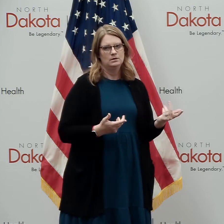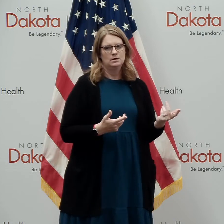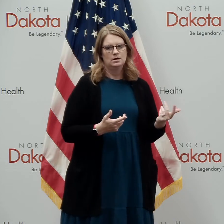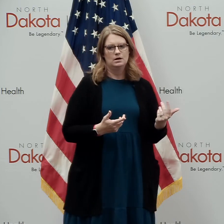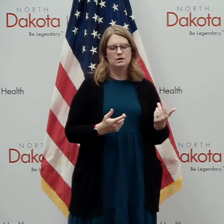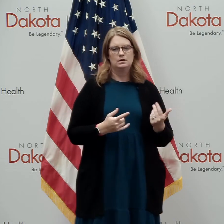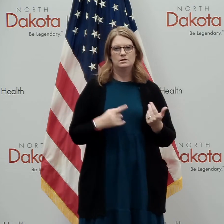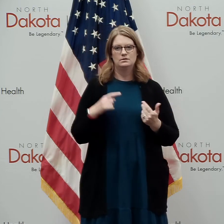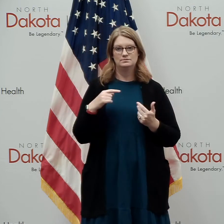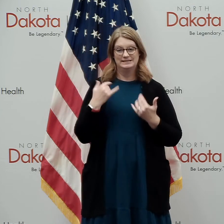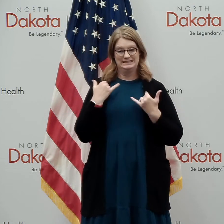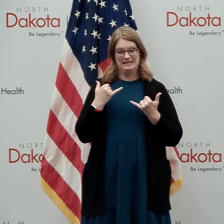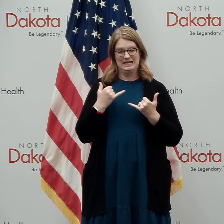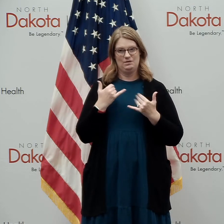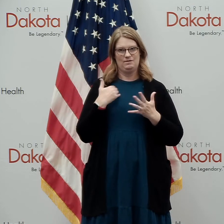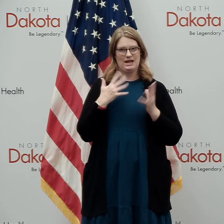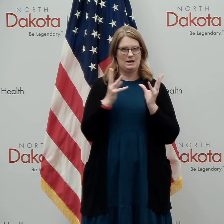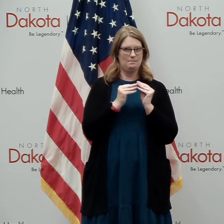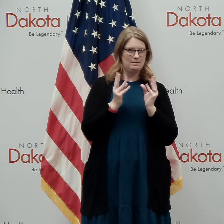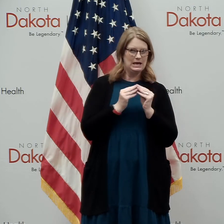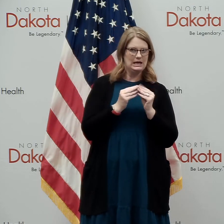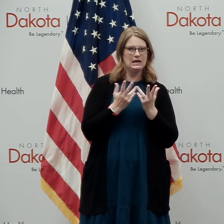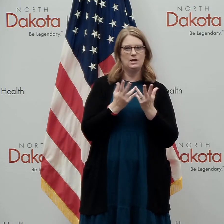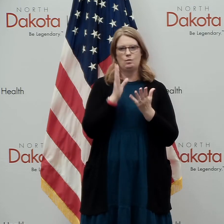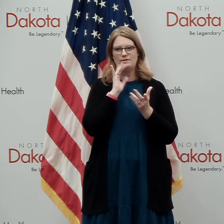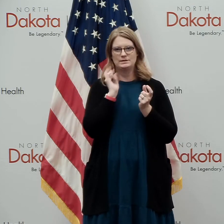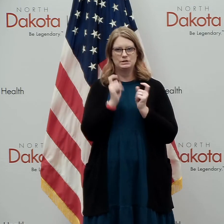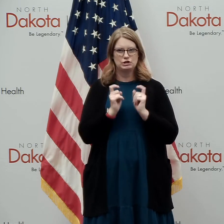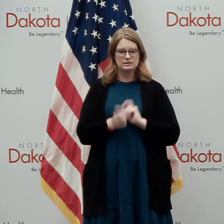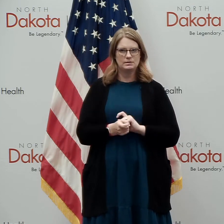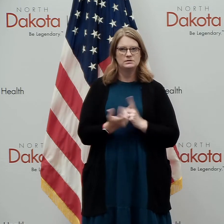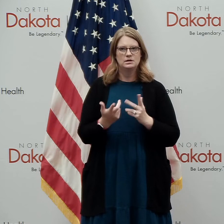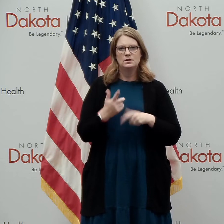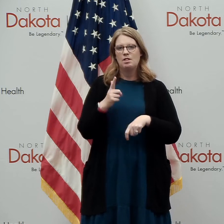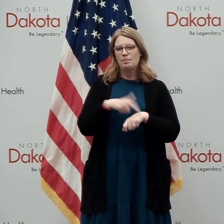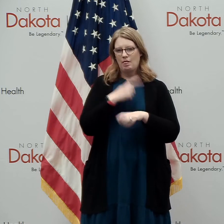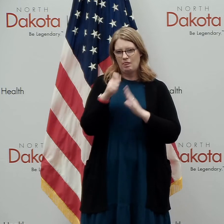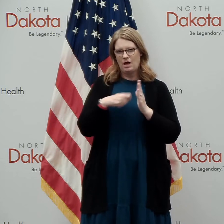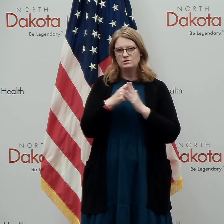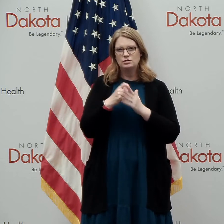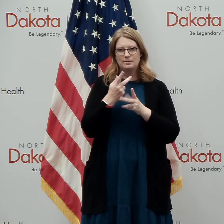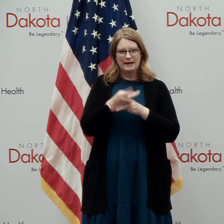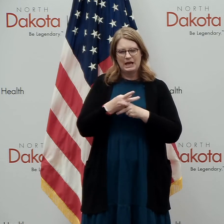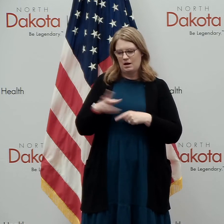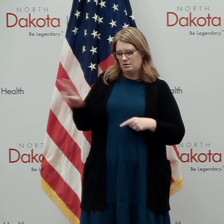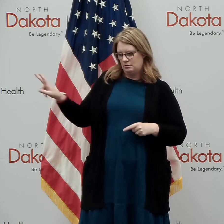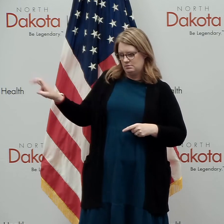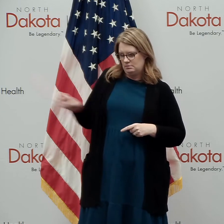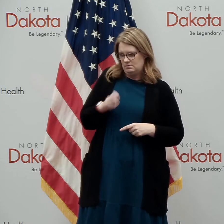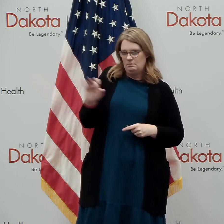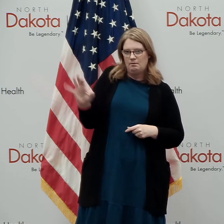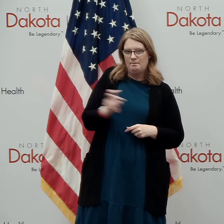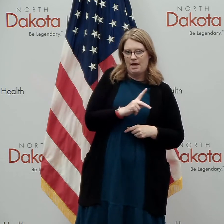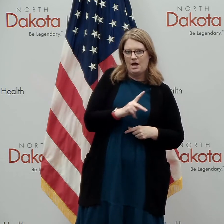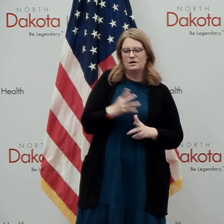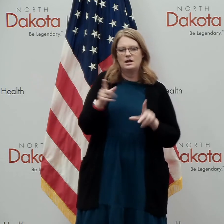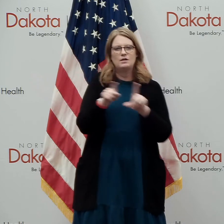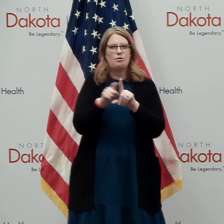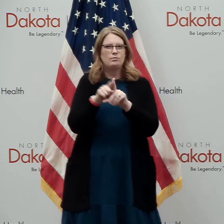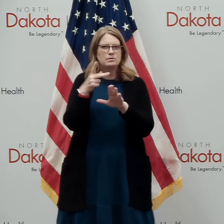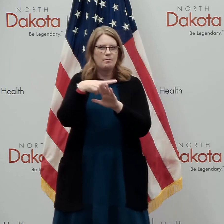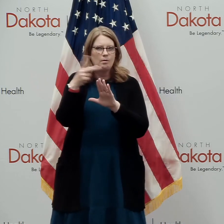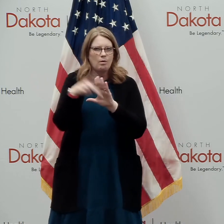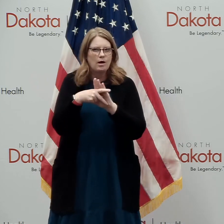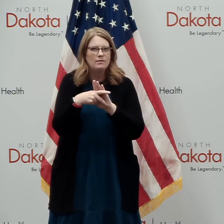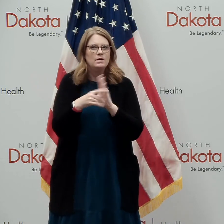meeting earlier today. We're going to make some adjustments. We'll be moving some of the long-term care back. We're going to work on programs, think about how do we get more